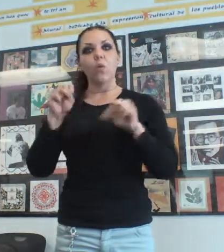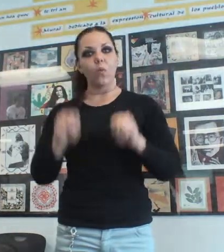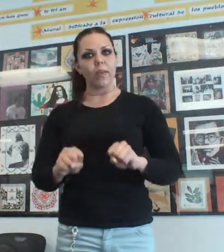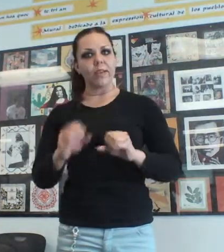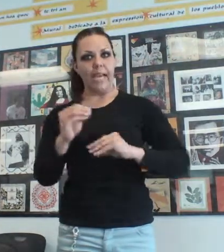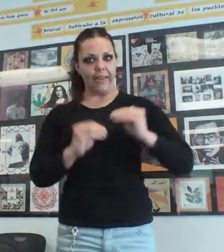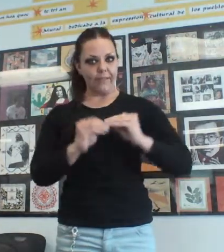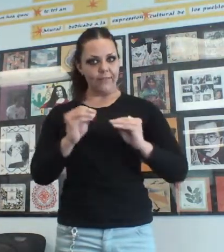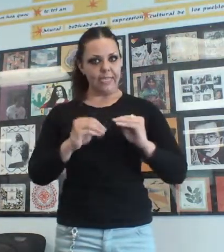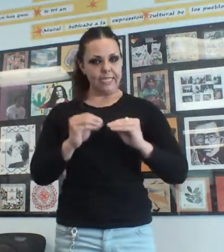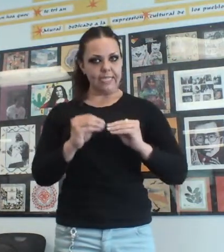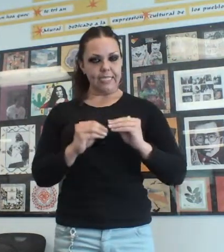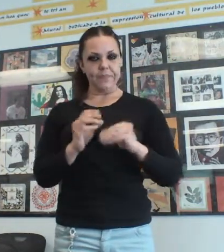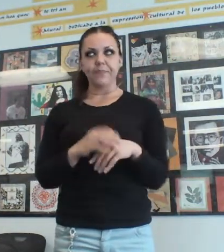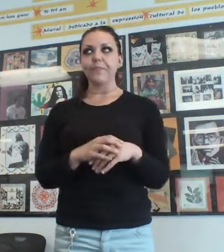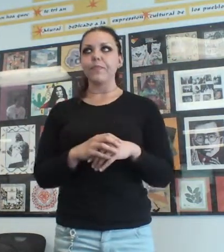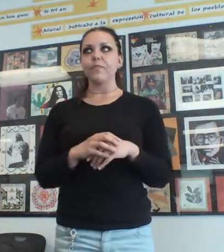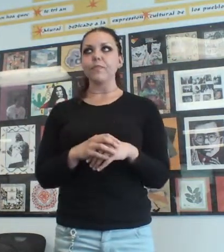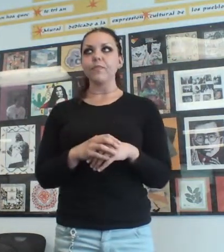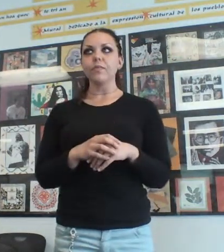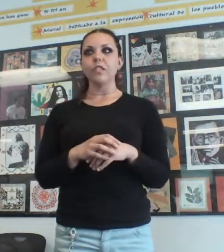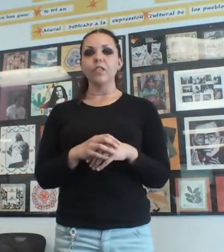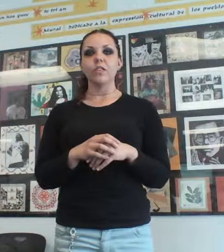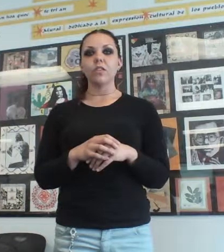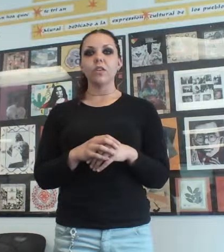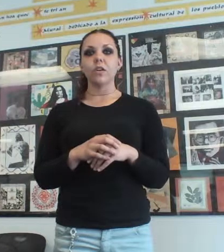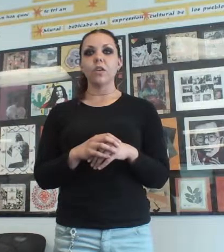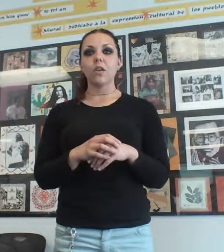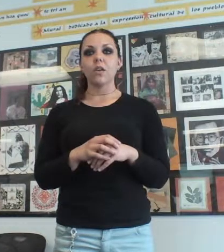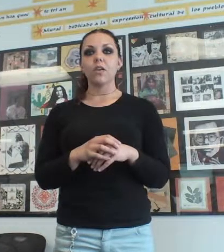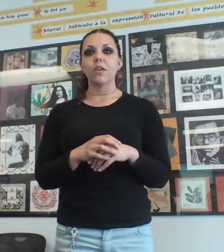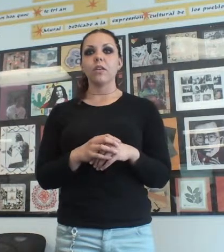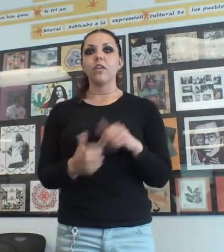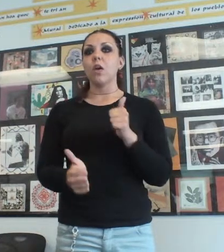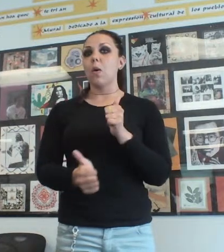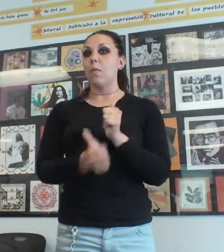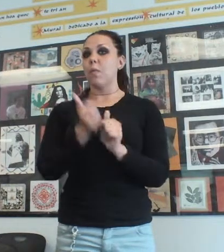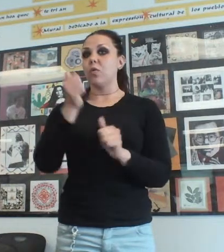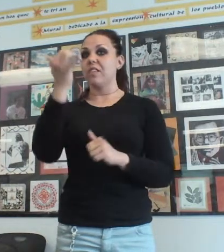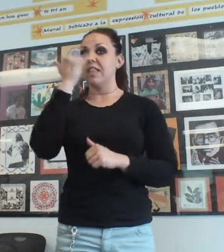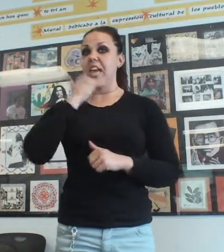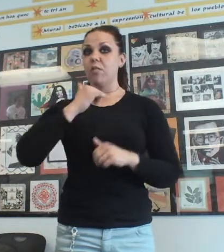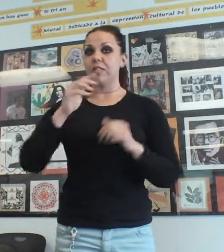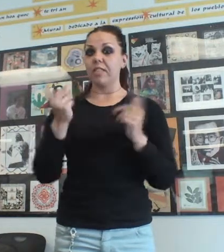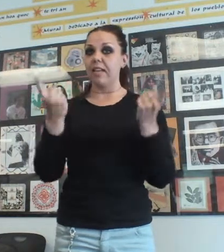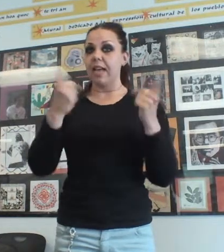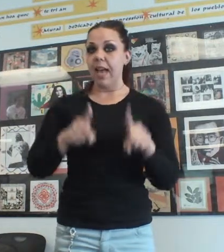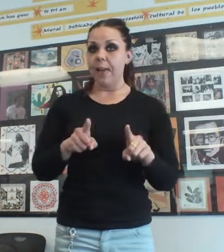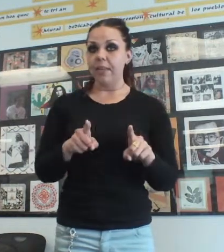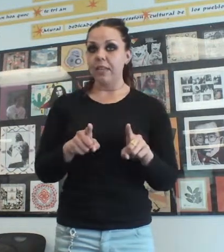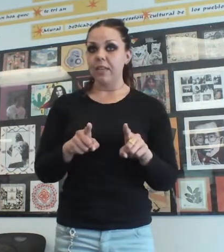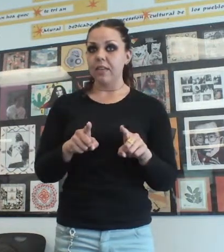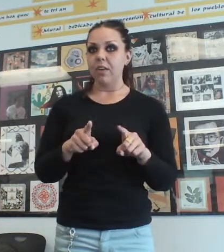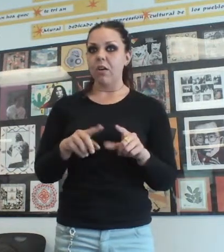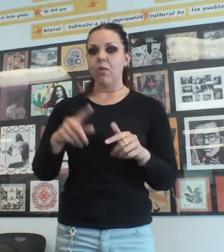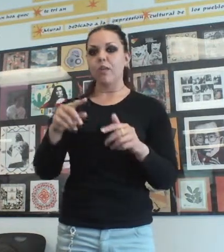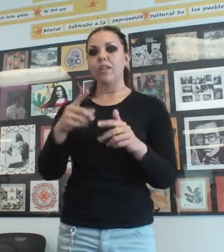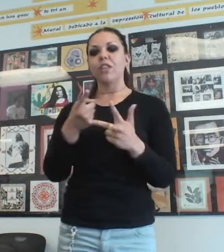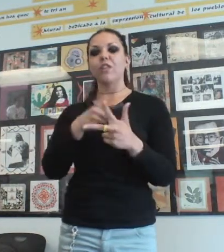And most of the errors that are going to occur are going to occur in the first 2 stages. By the